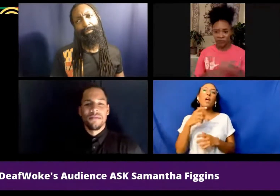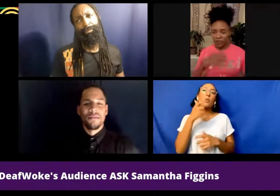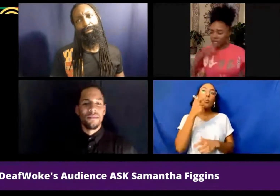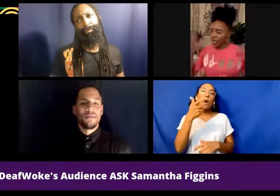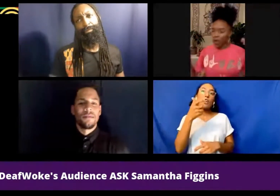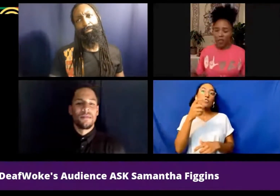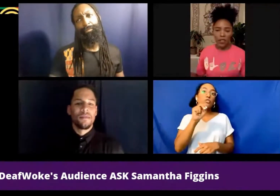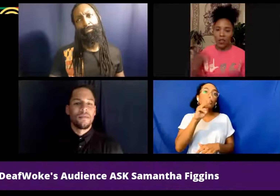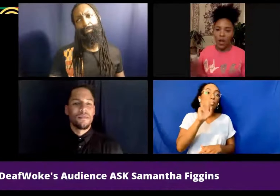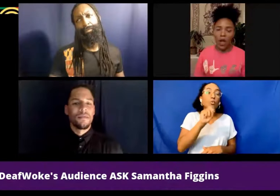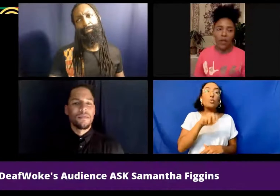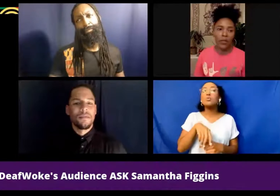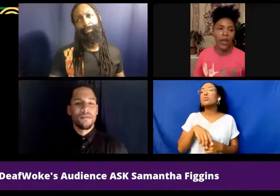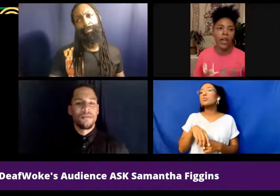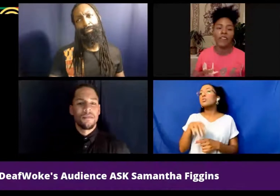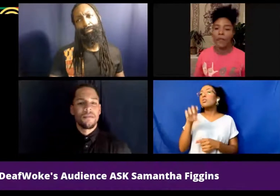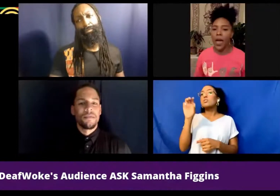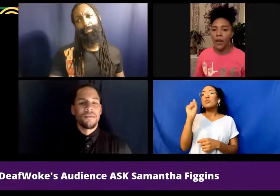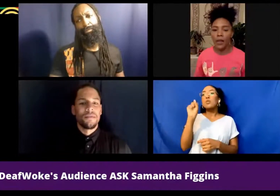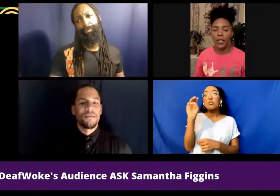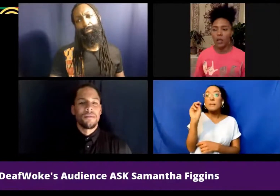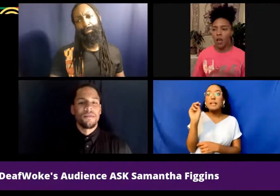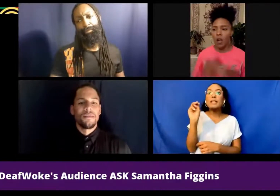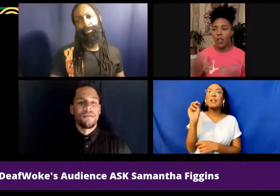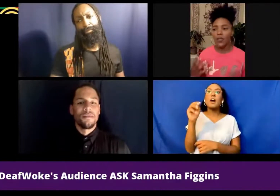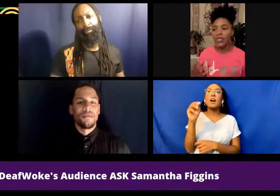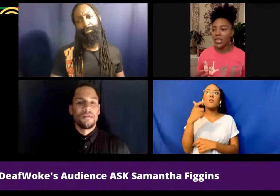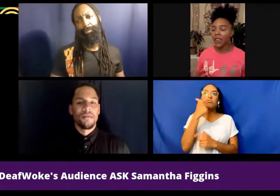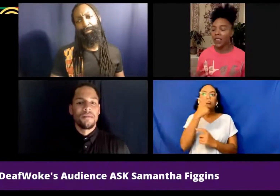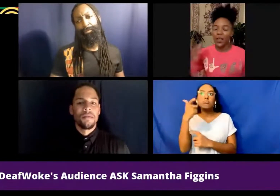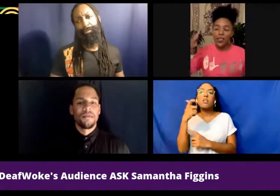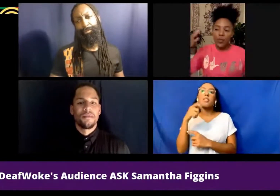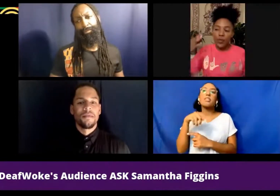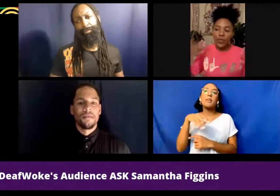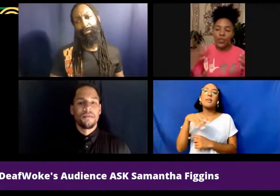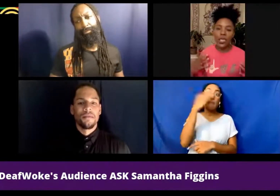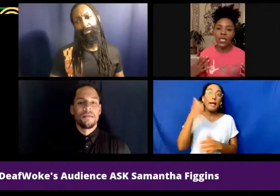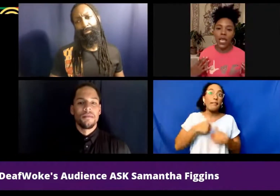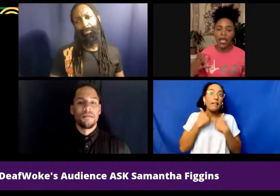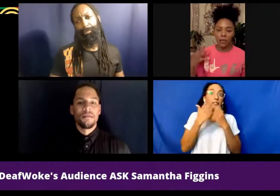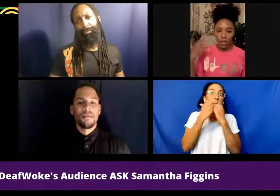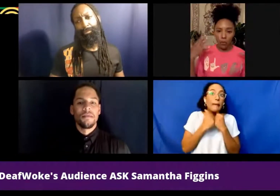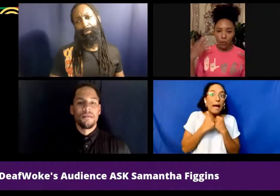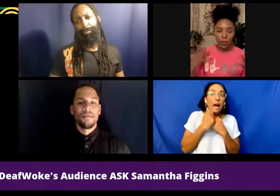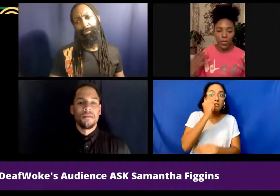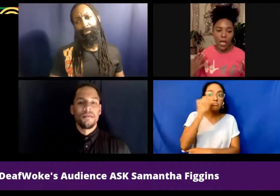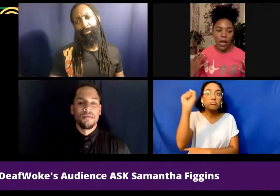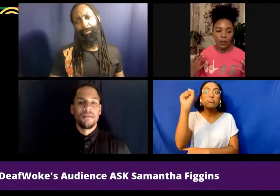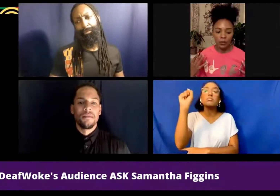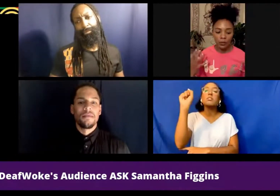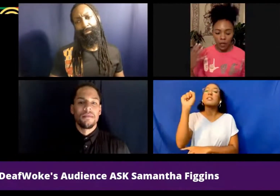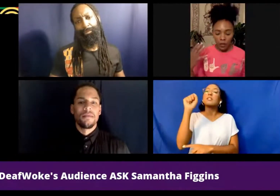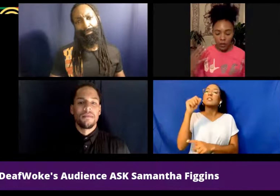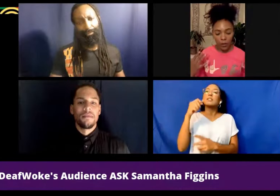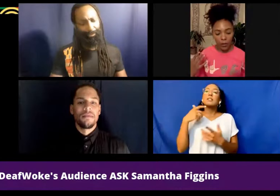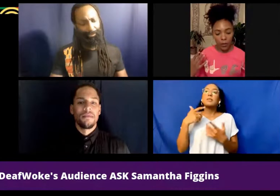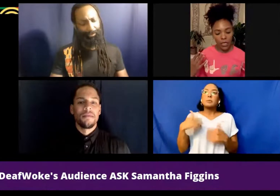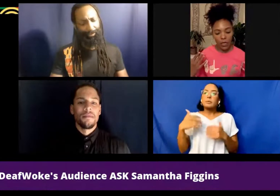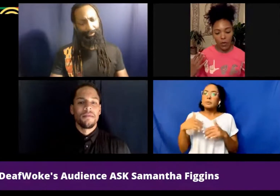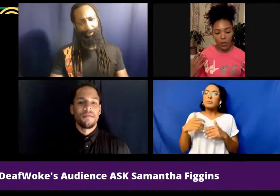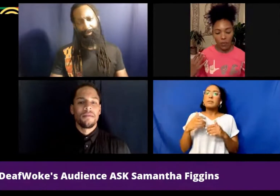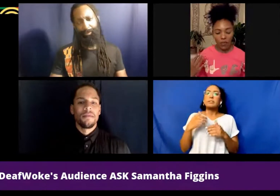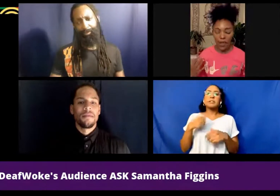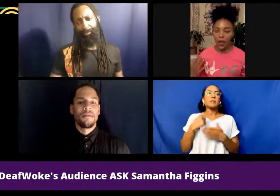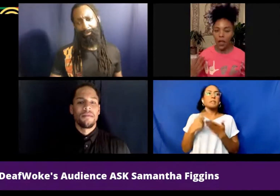media and all that's going on with the Black Lives Matter and all those deaths, those are the things that can bring me down. You know what I